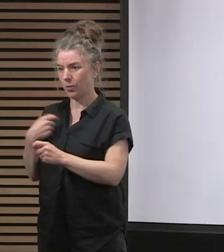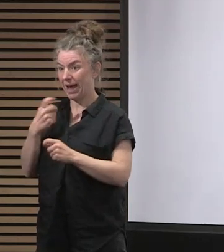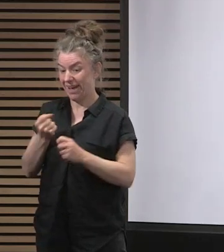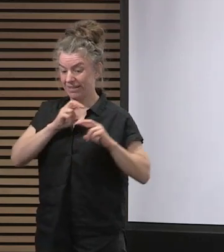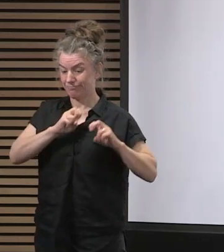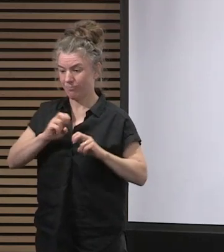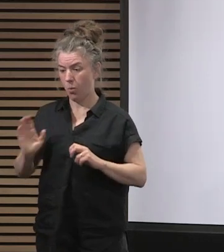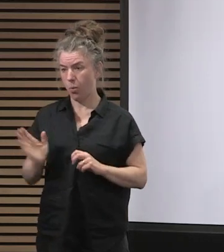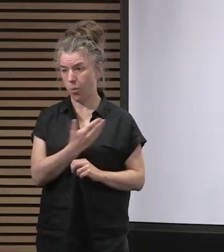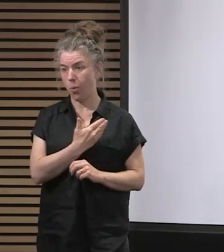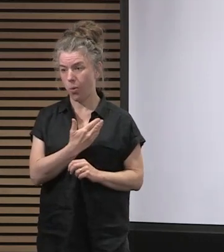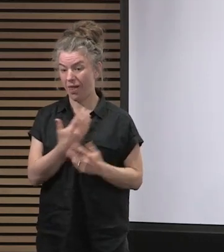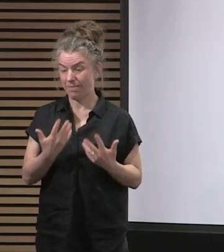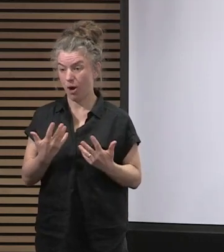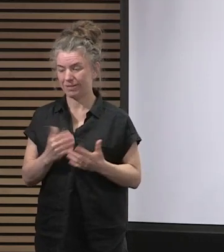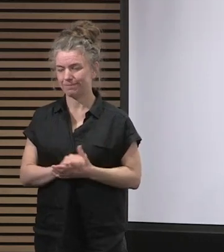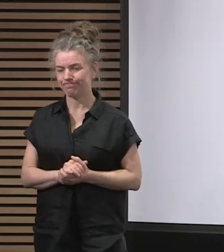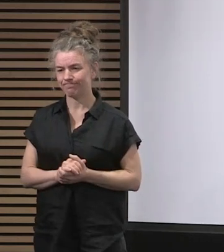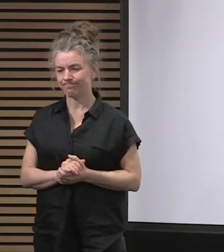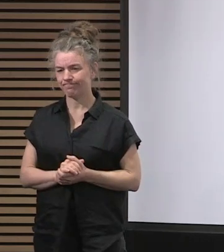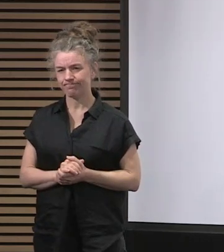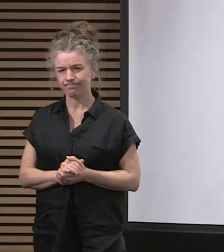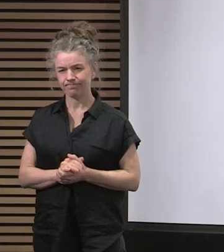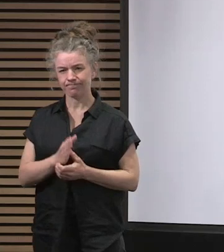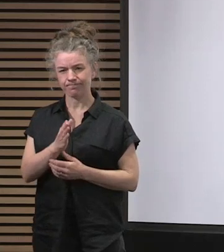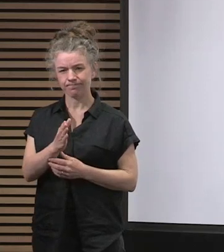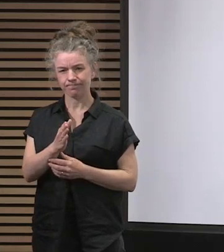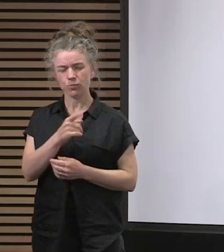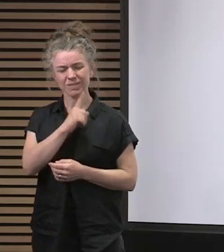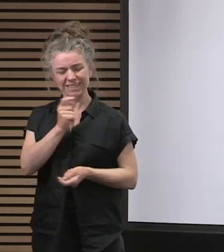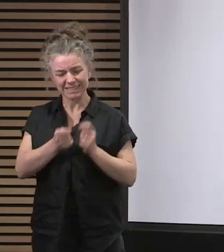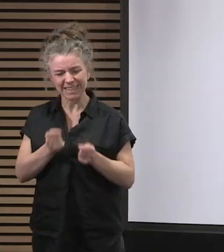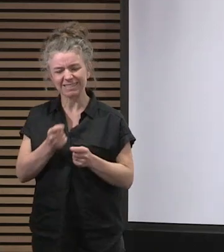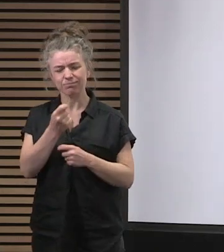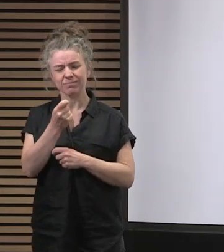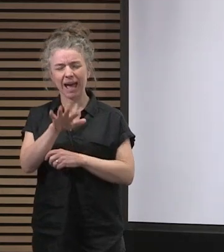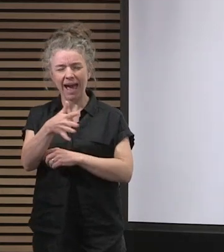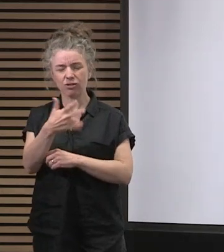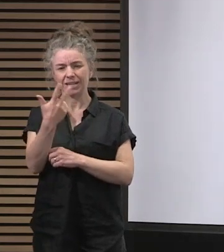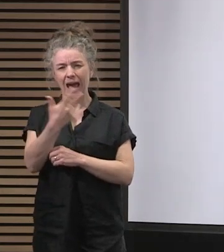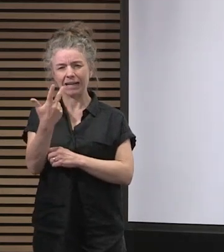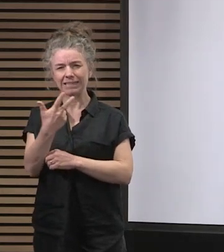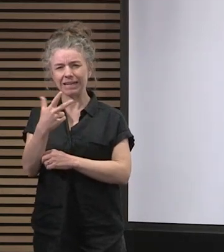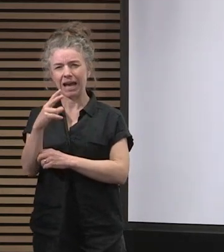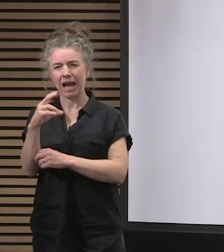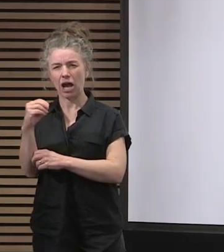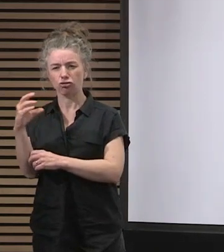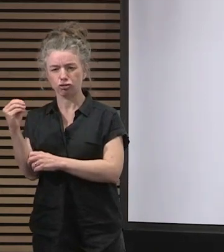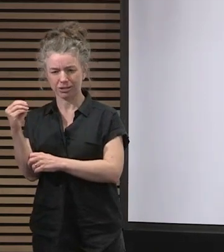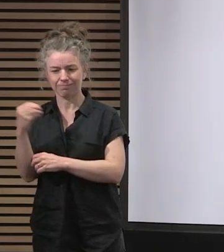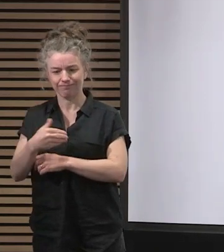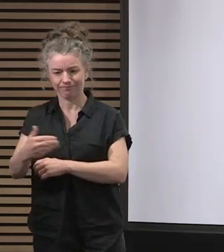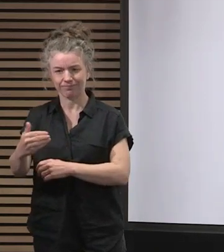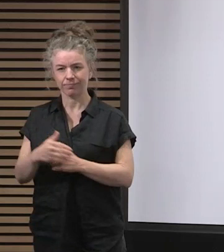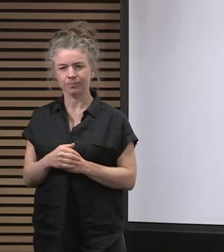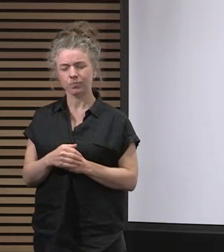those actively. We're testing about 1,800 on average, and we've got the capacity to test at 1,000, and you're hearing from people like Sir